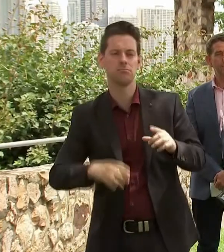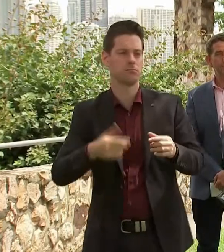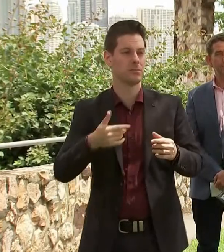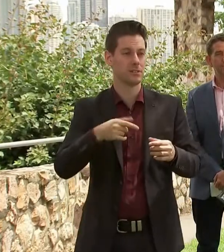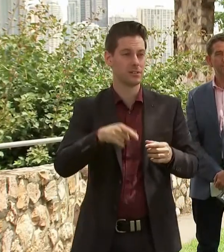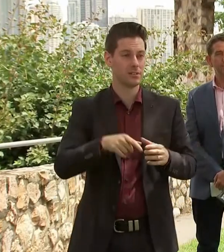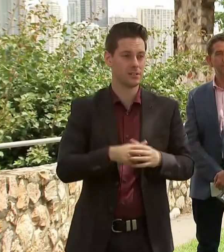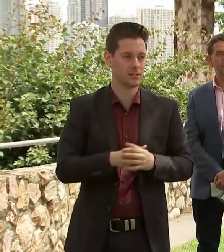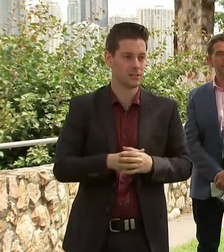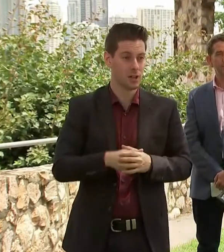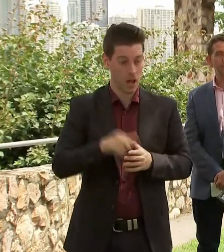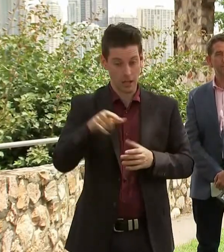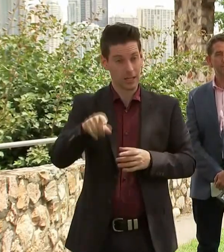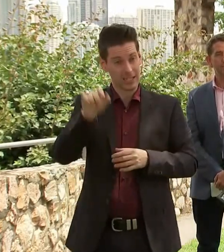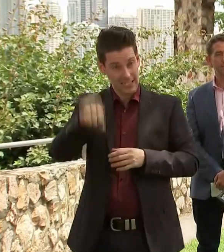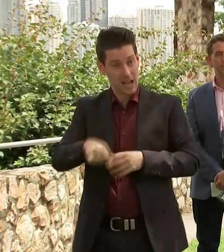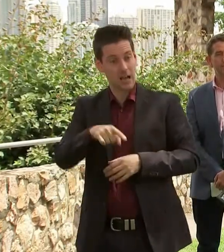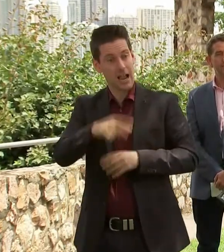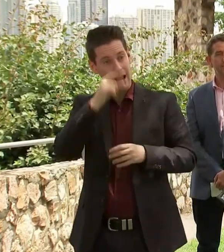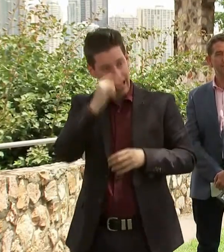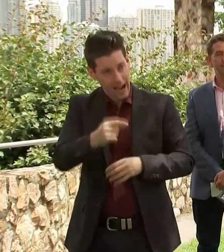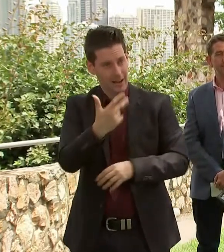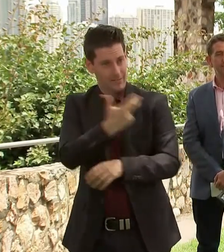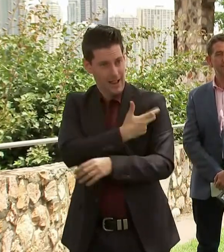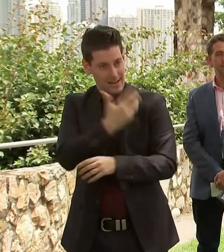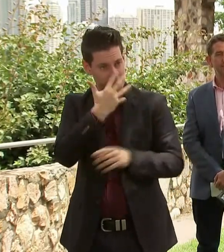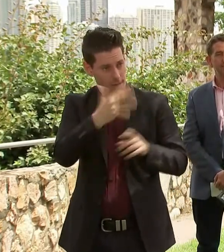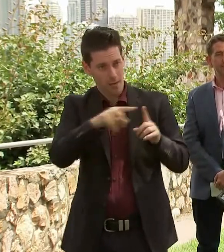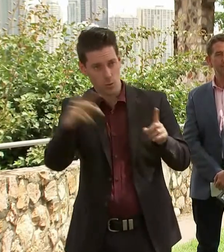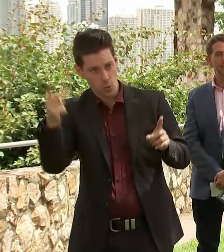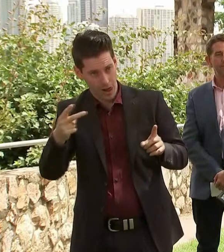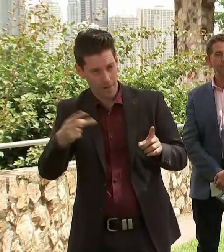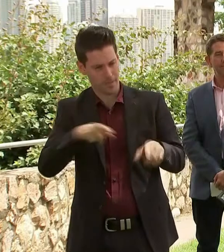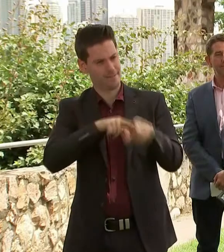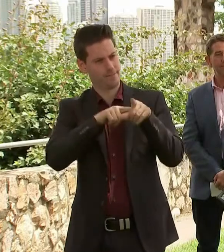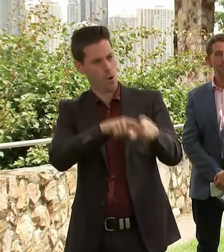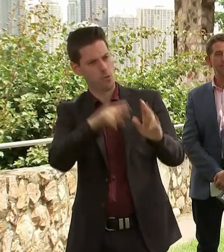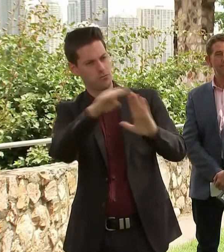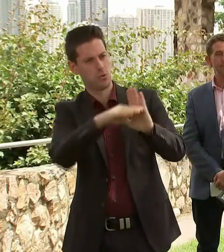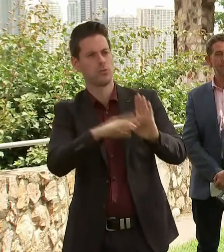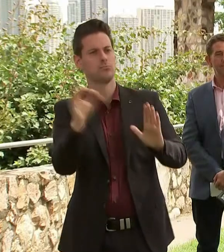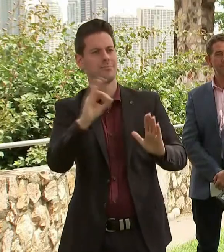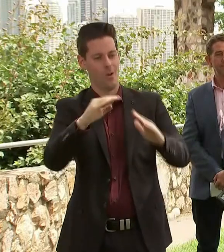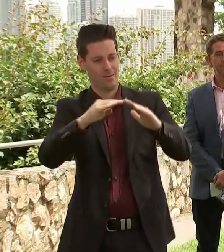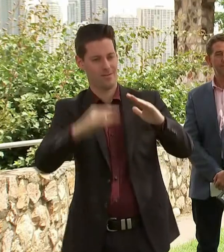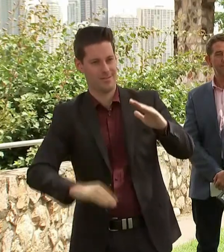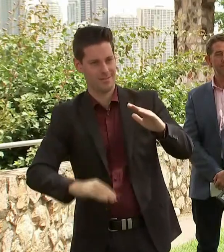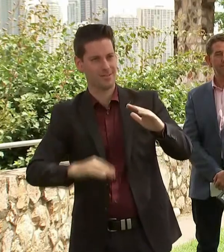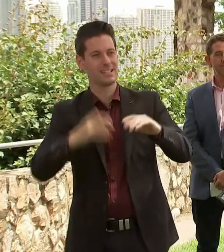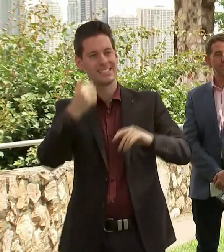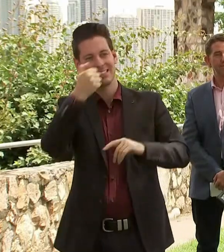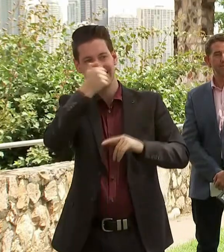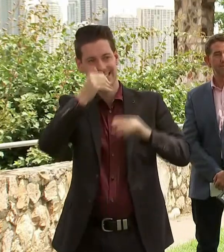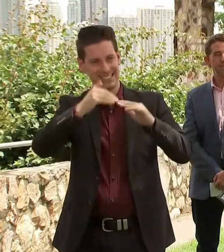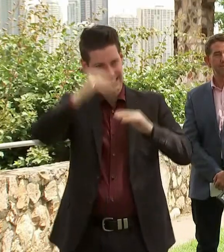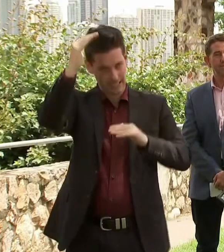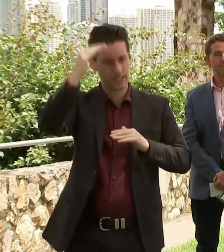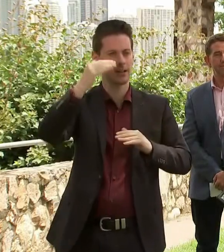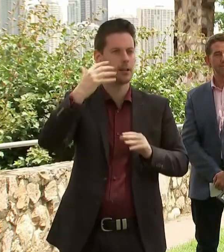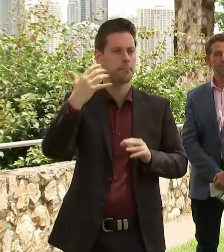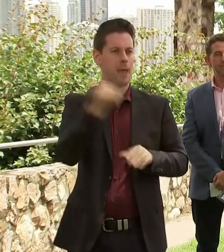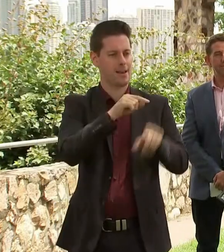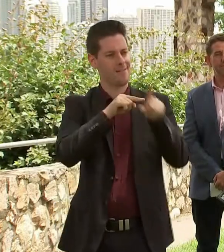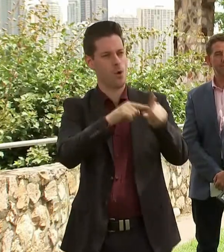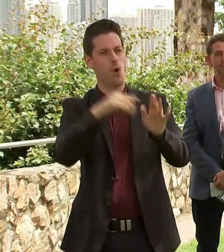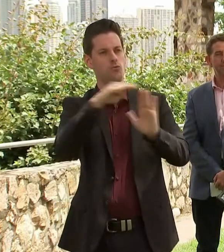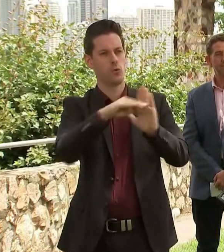they are in the age eligible category, they still won't be under that particular requirement, given that